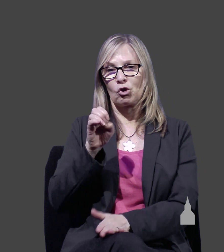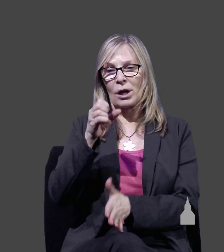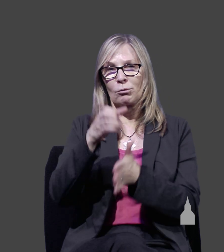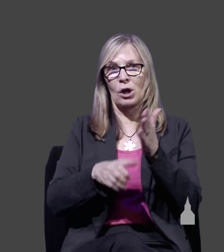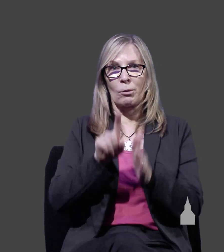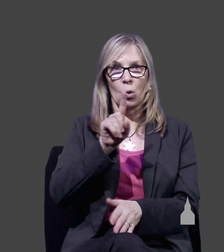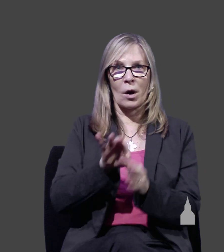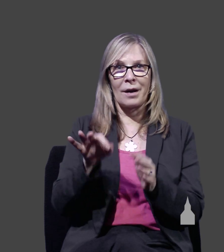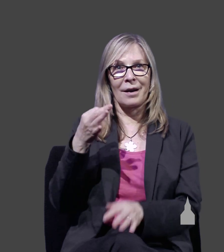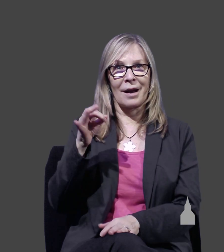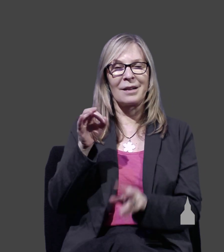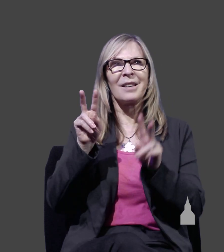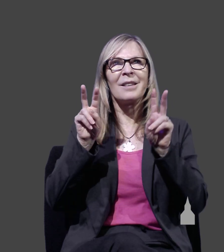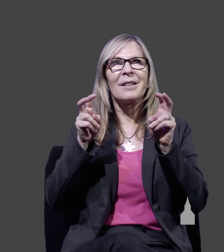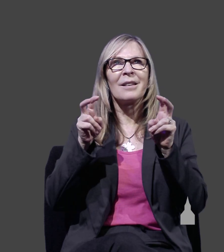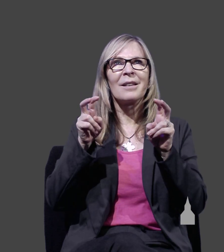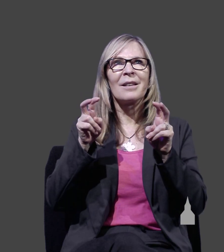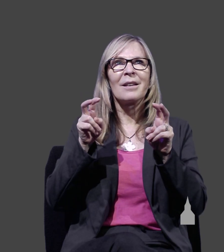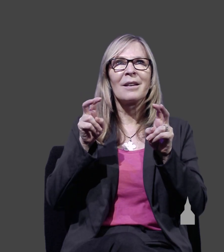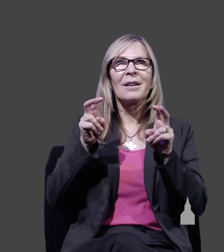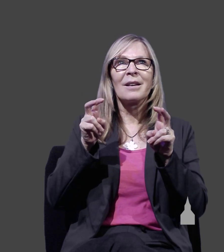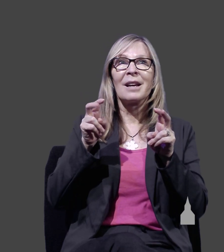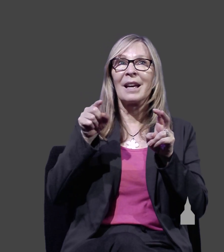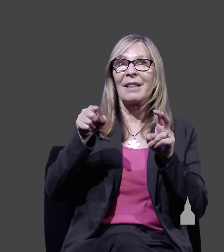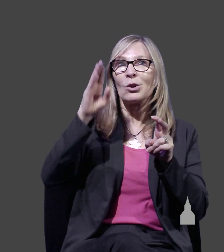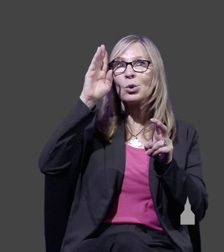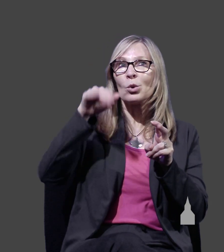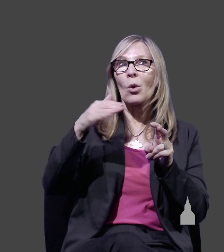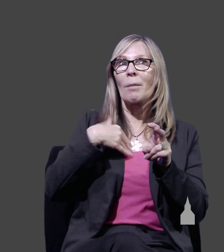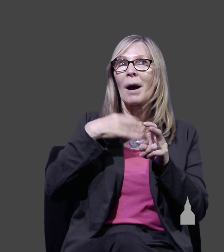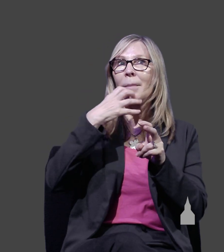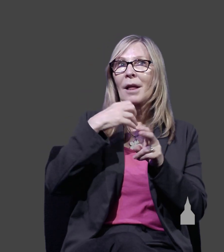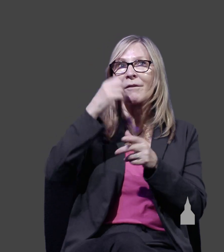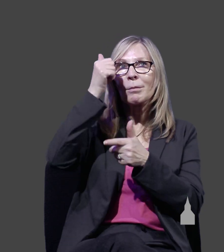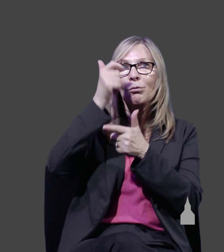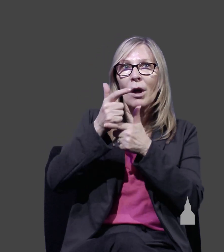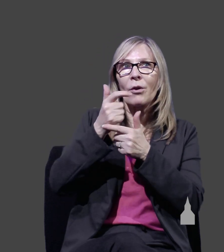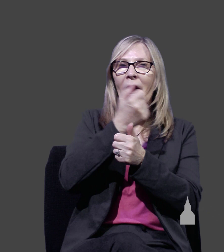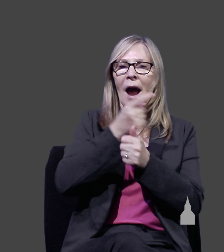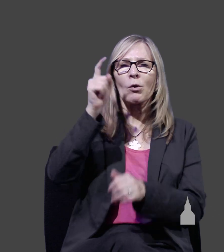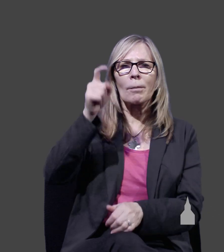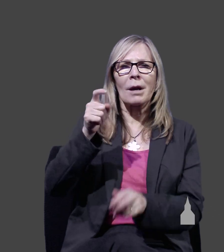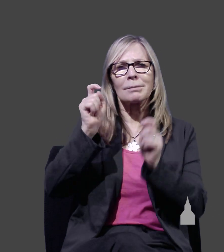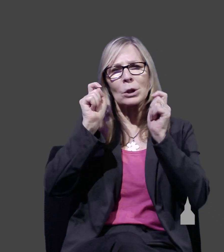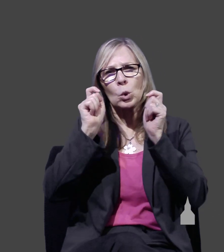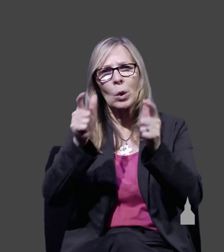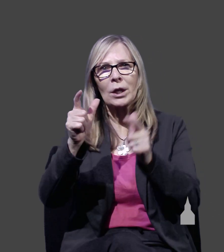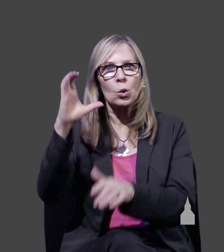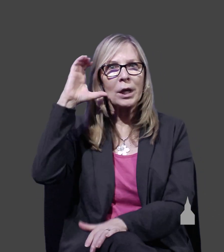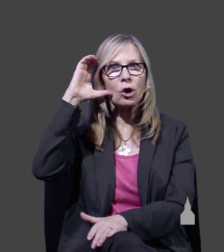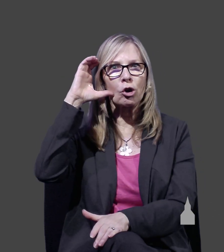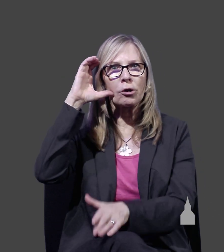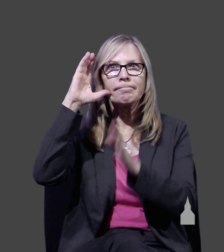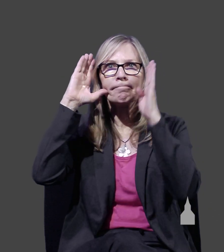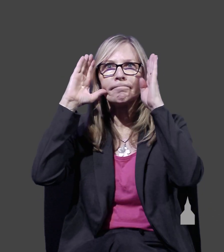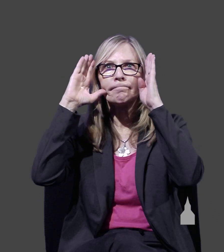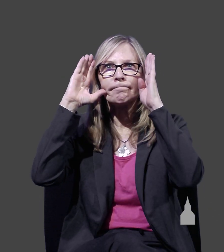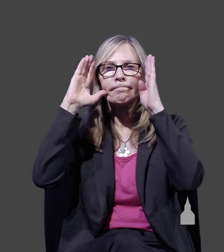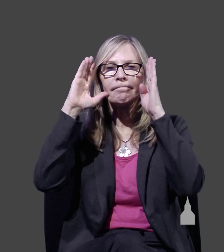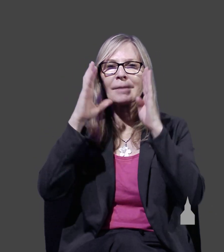the beginning of the verse, this you know, my beloved brethren, but everyone must be quick to hear, slow to speak.